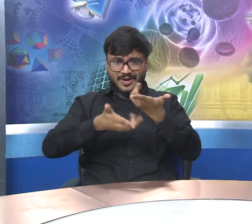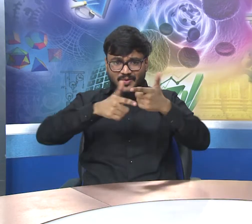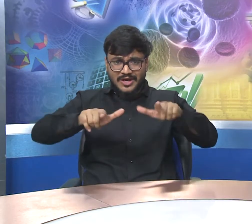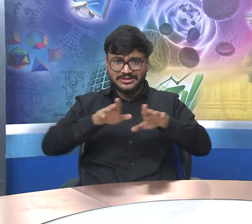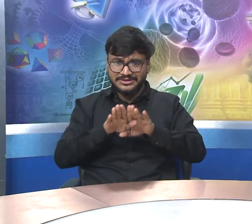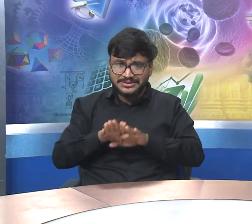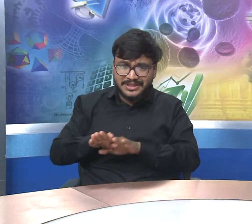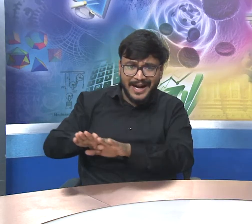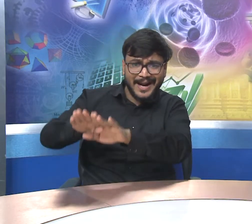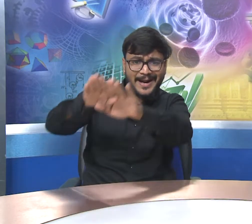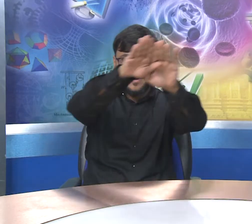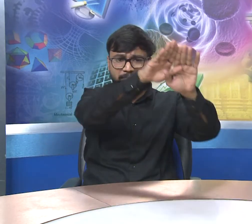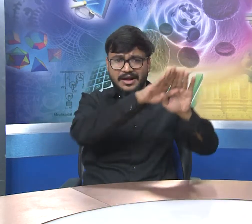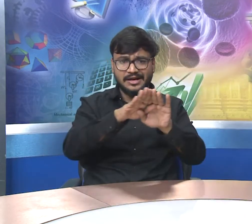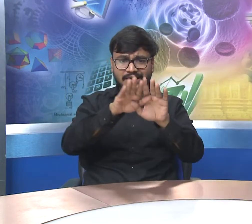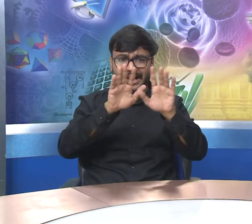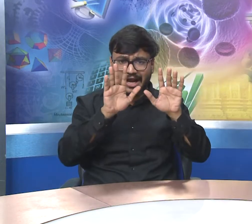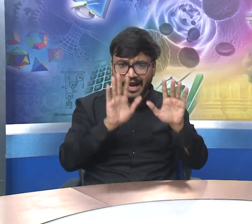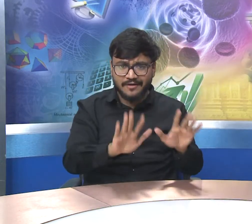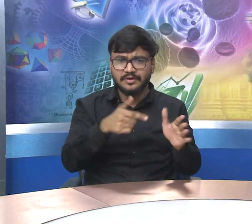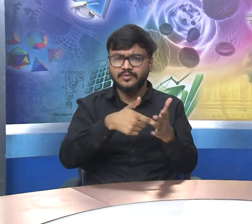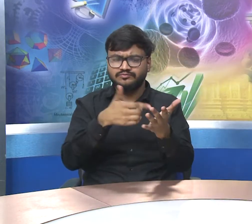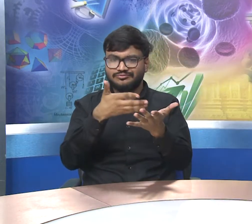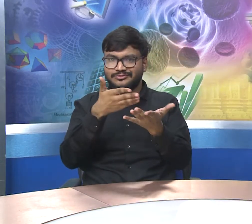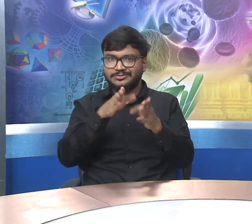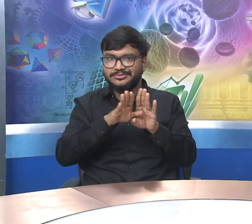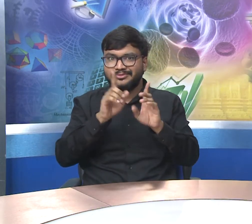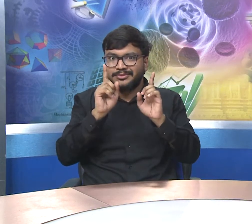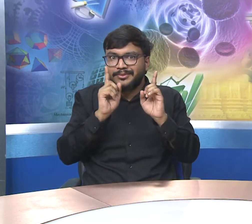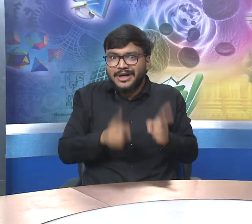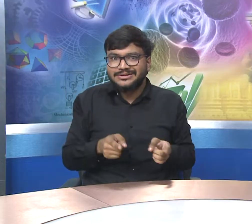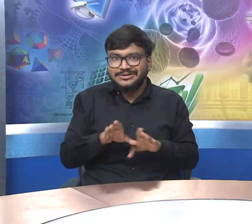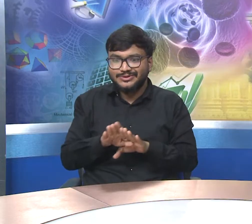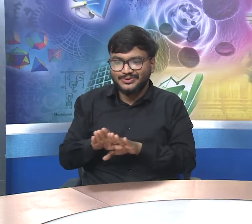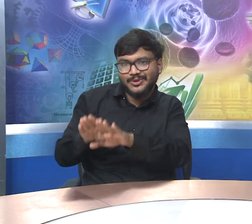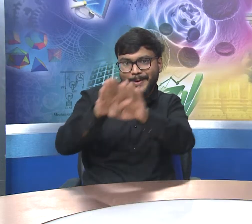In addition, some languages have standard form.